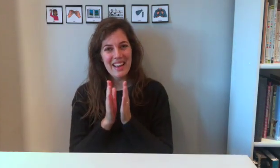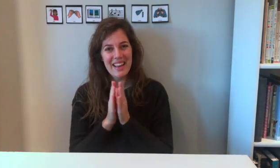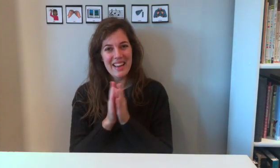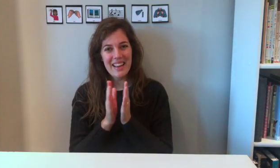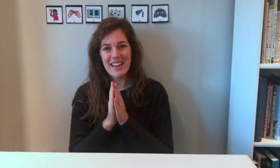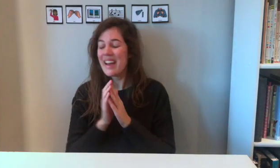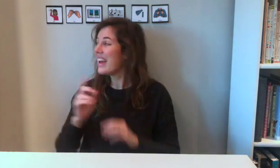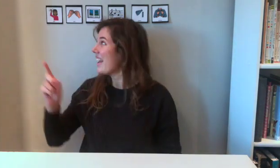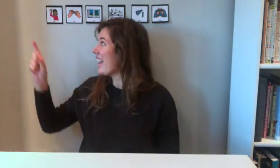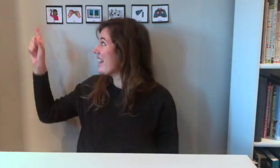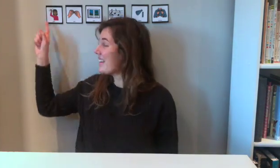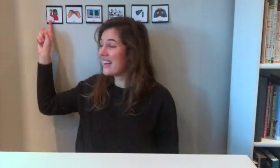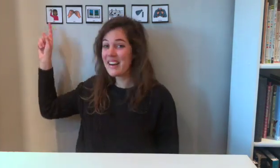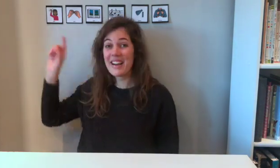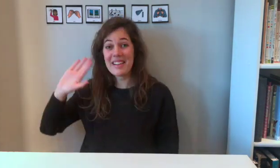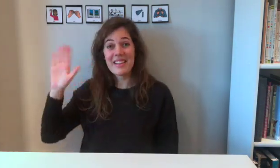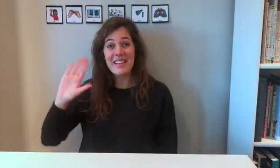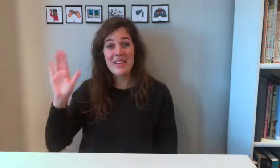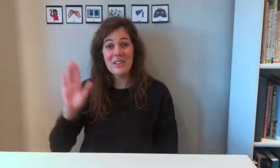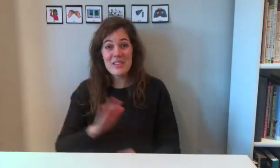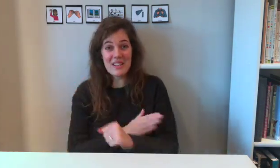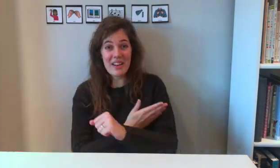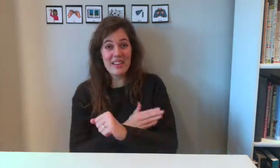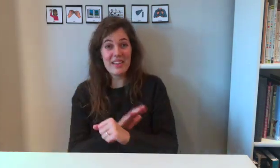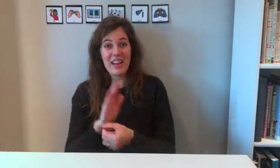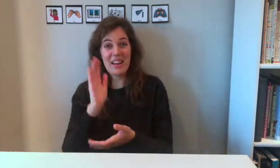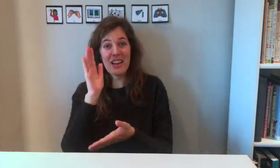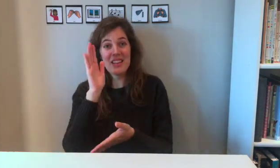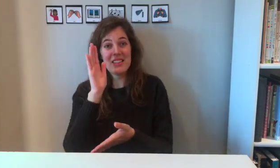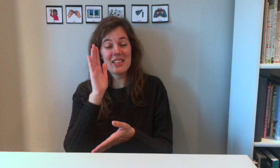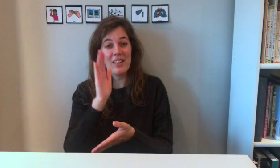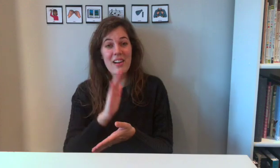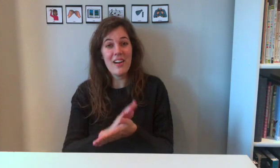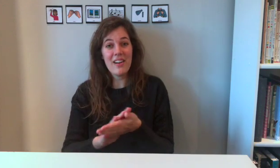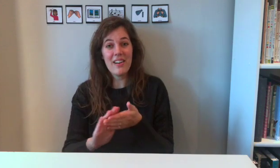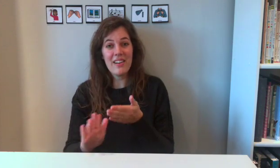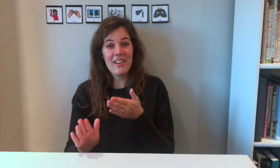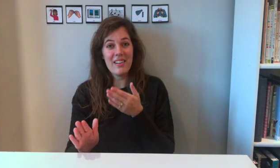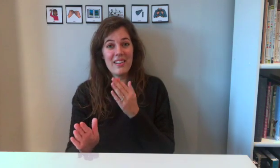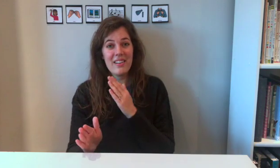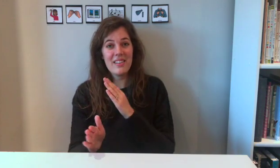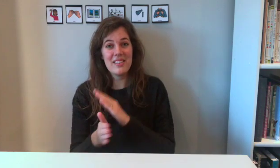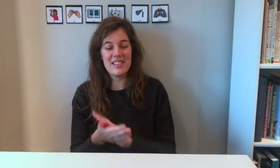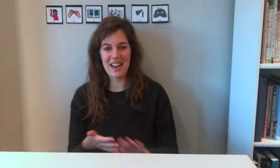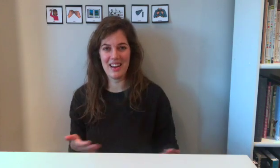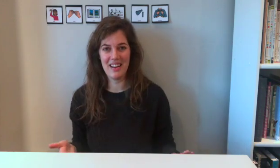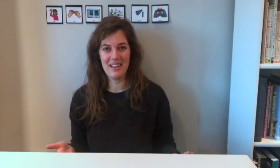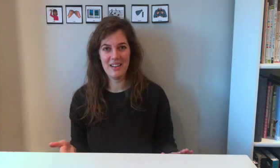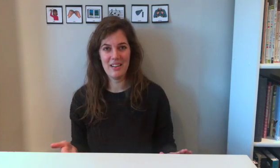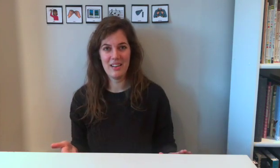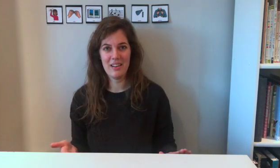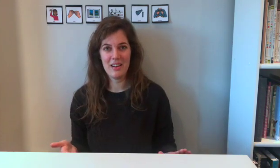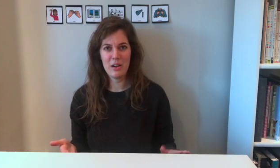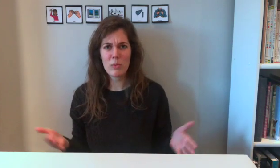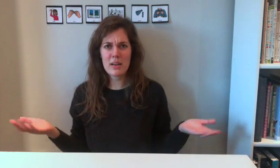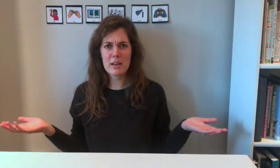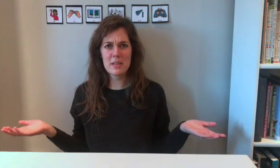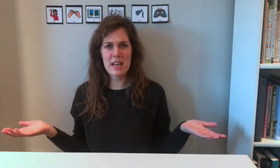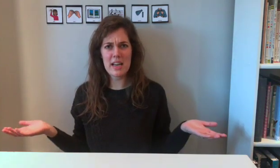Yay! And our hello song is all done. What comes